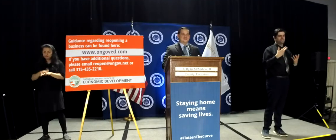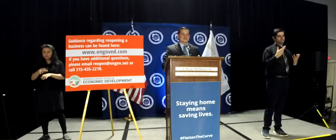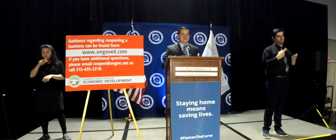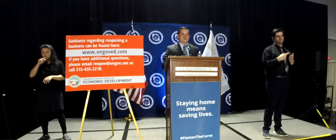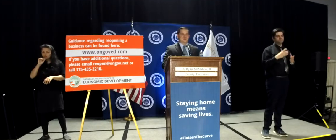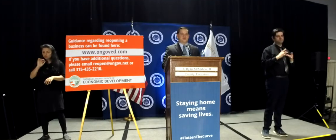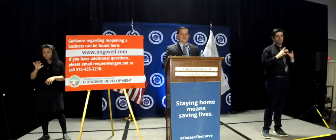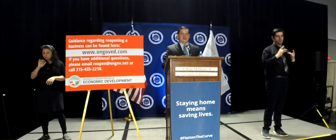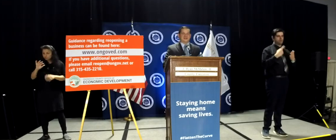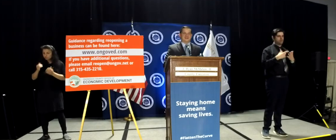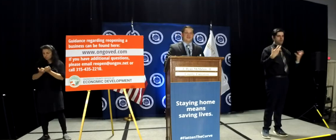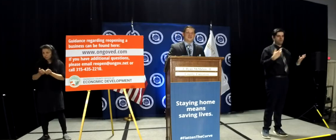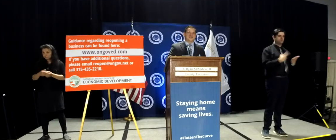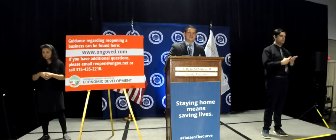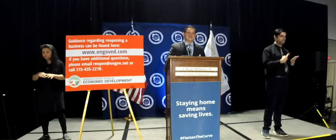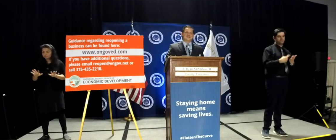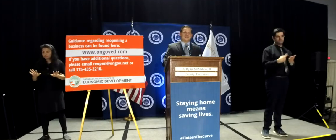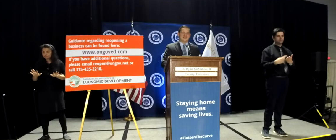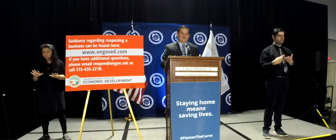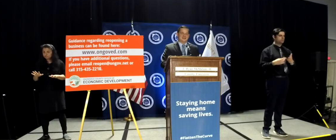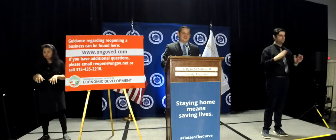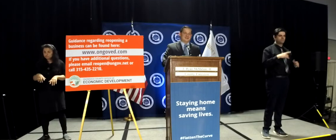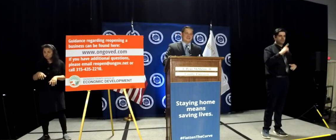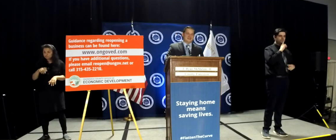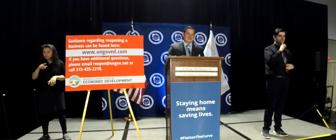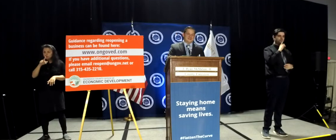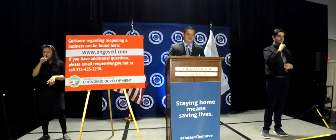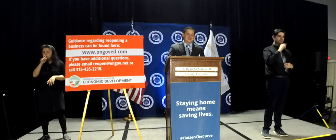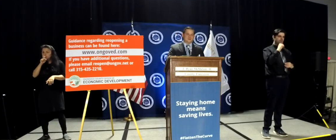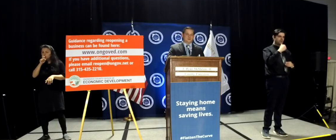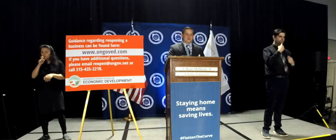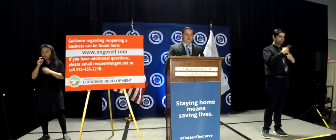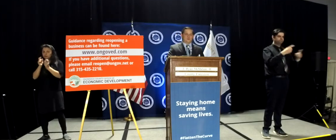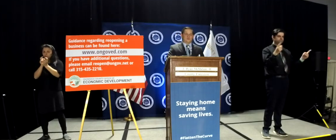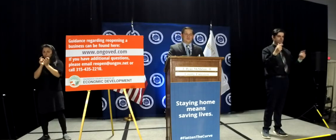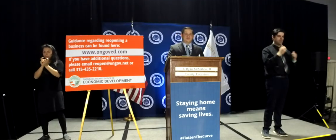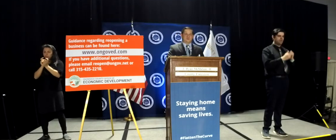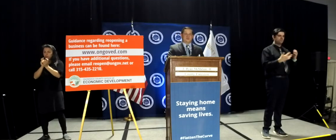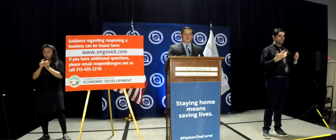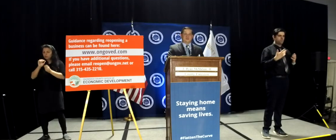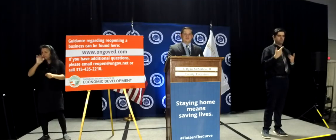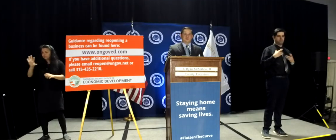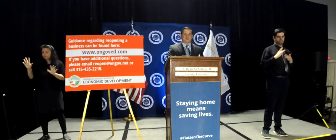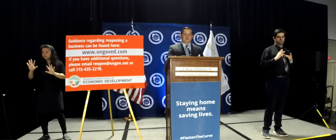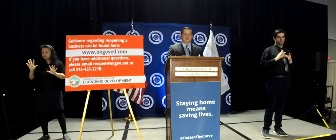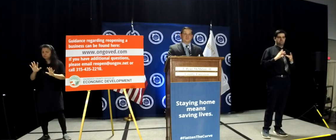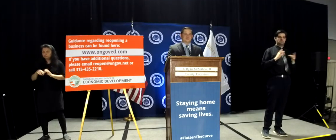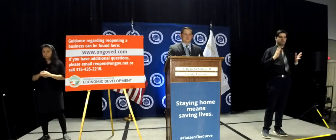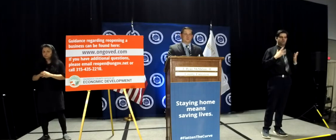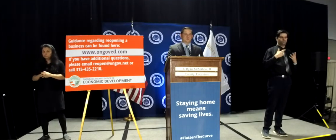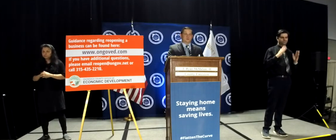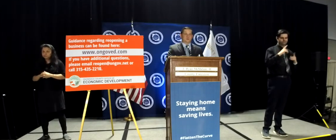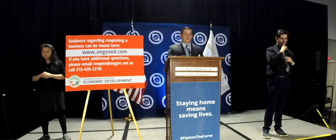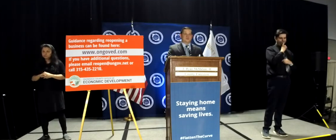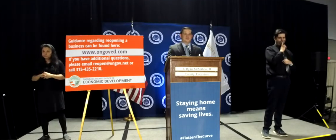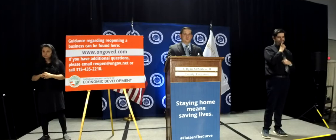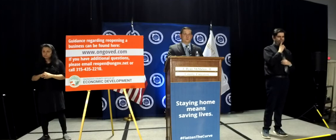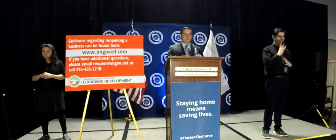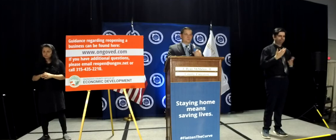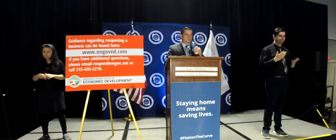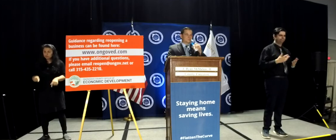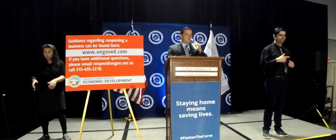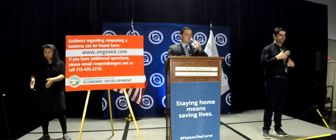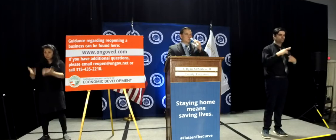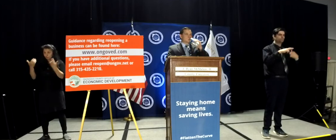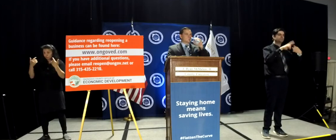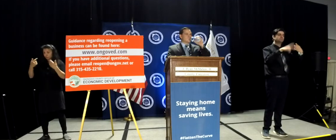are privileged conversations, and you know, the result is the result. And we're in phase 2.